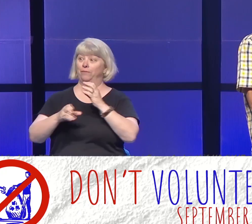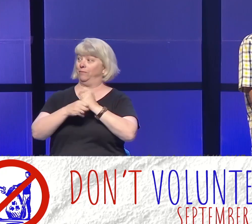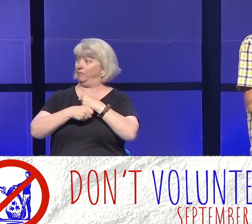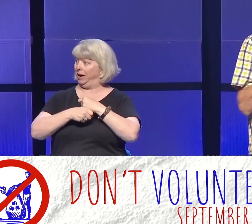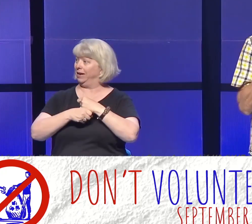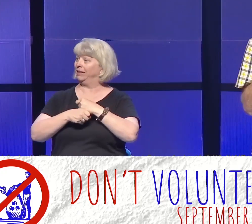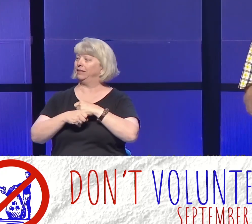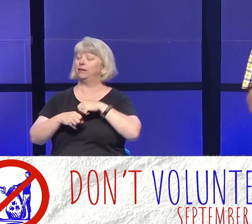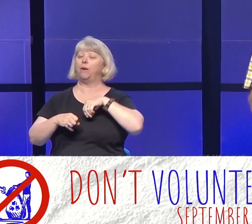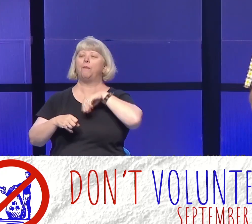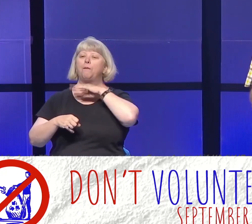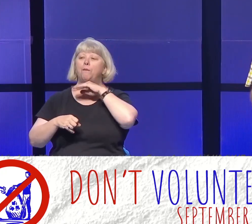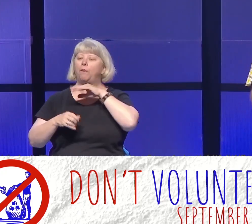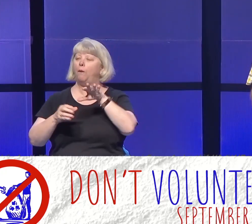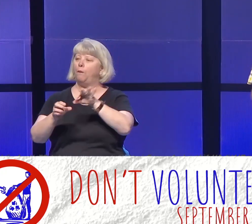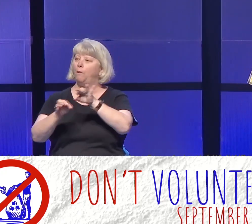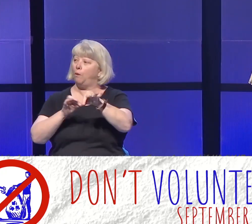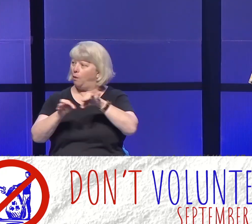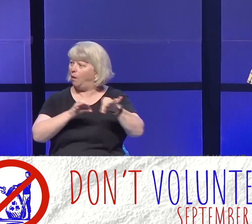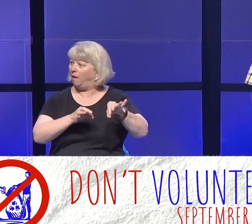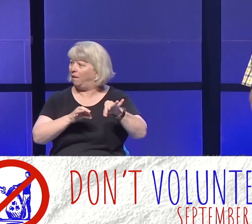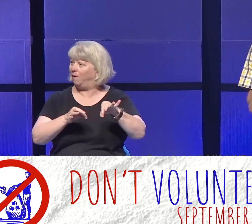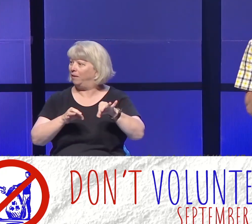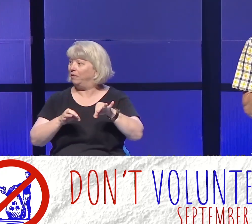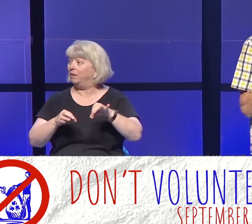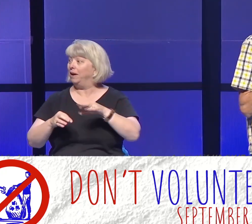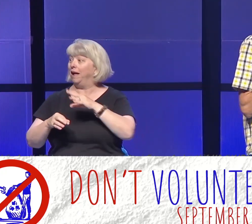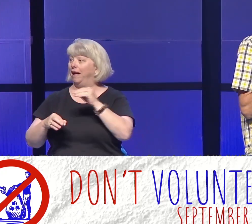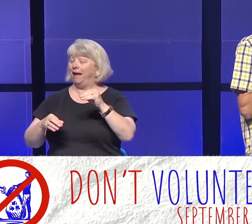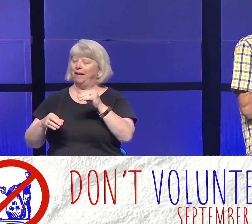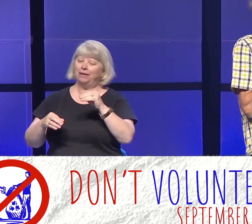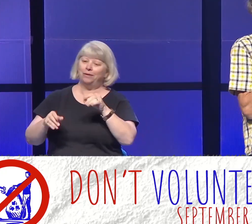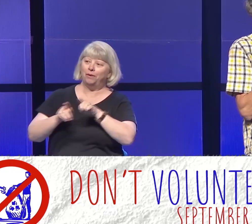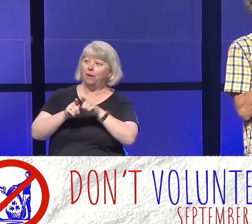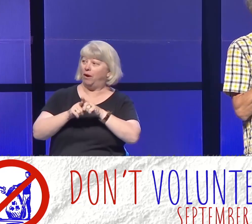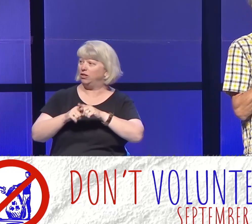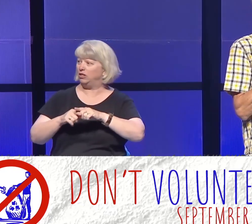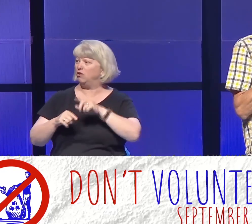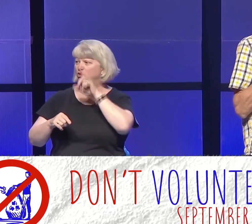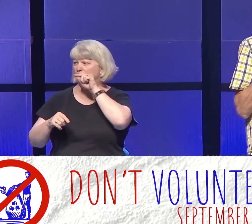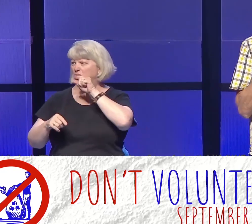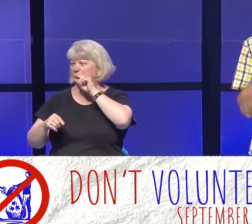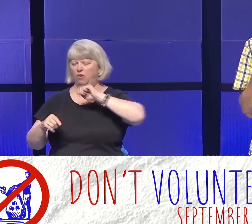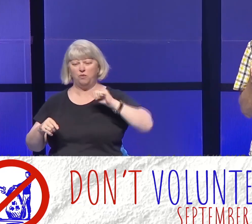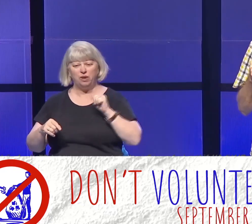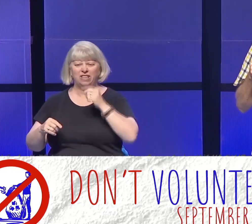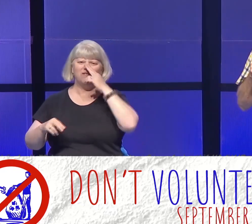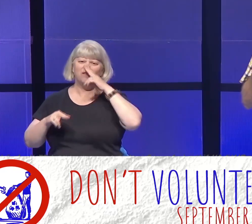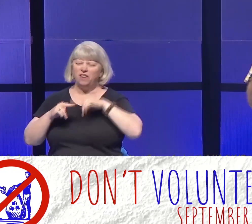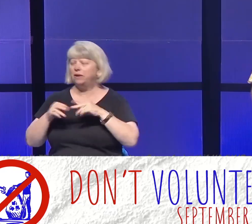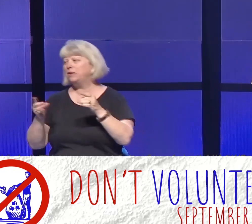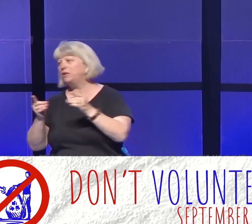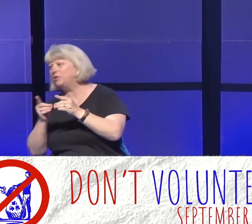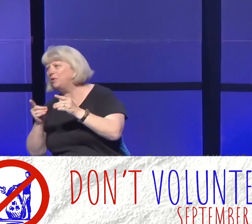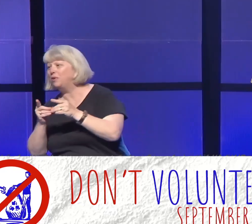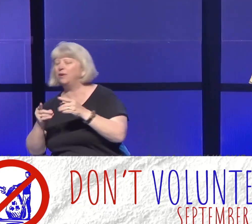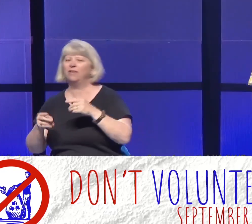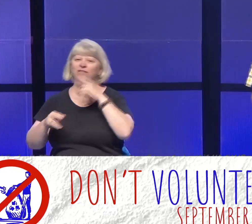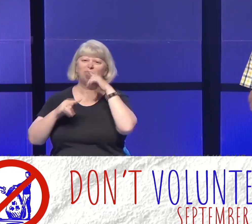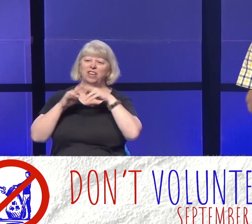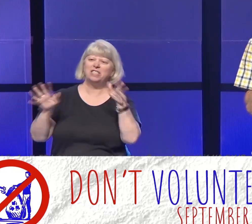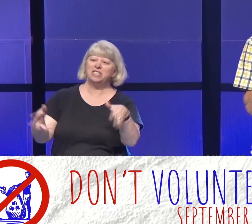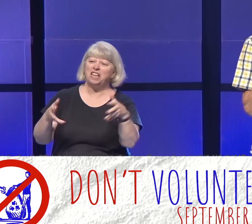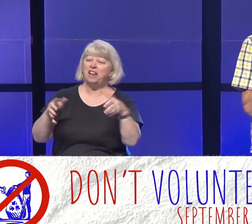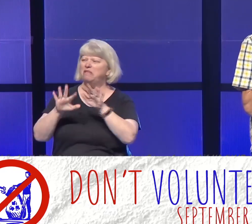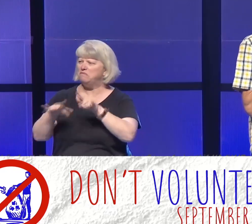smoker along with some other folks in the church, and we're going to have some pulled pork and wings fun desserts, fun salads